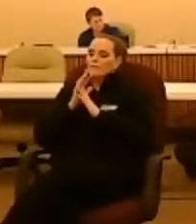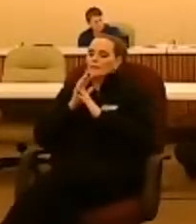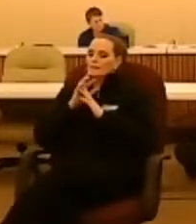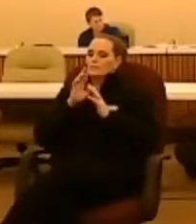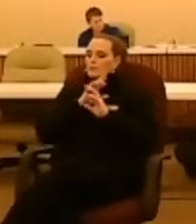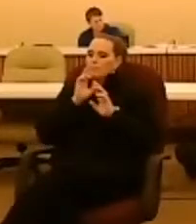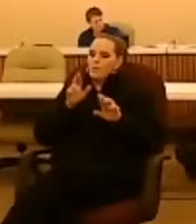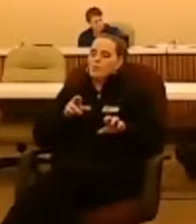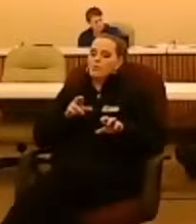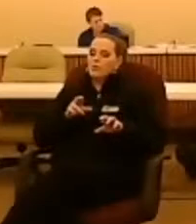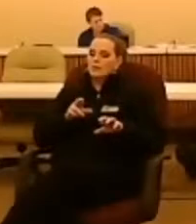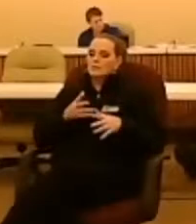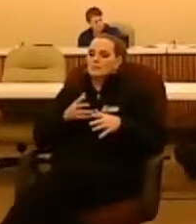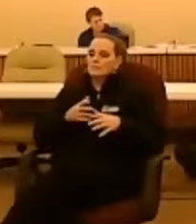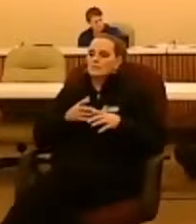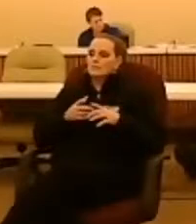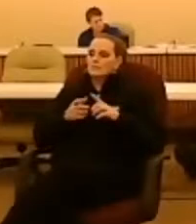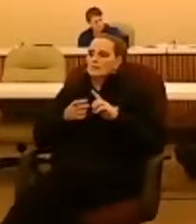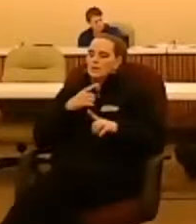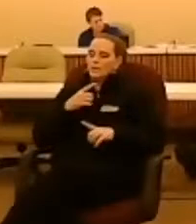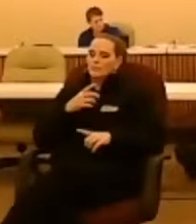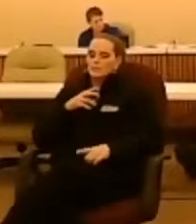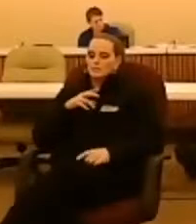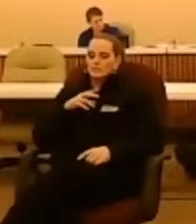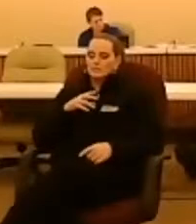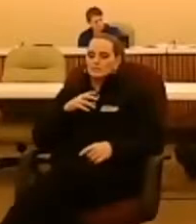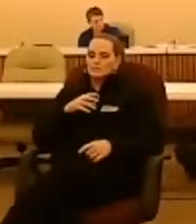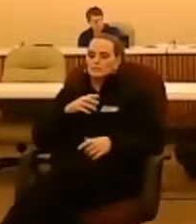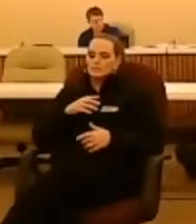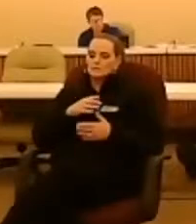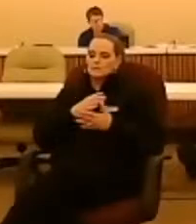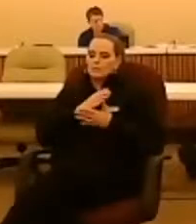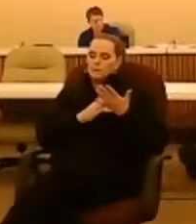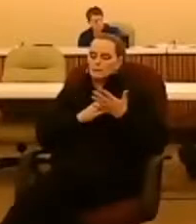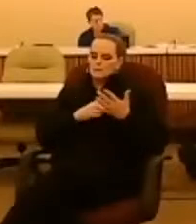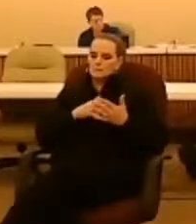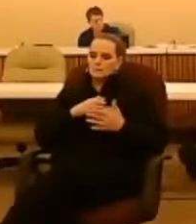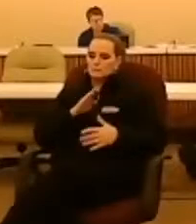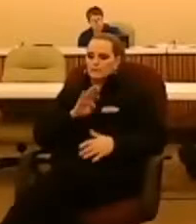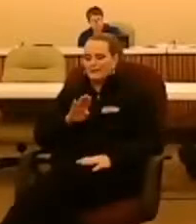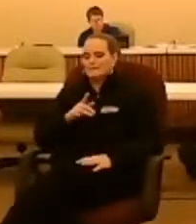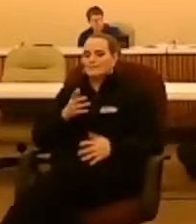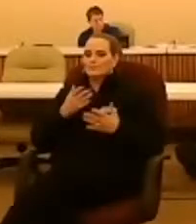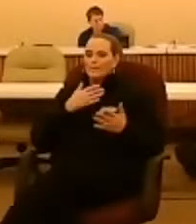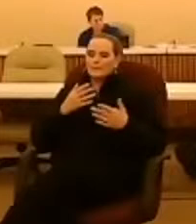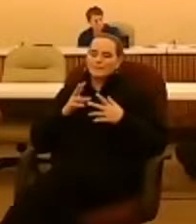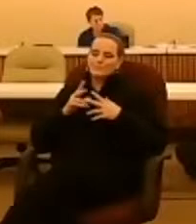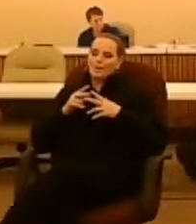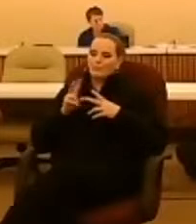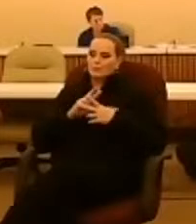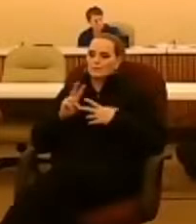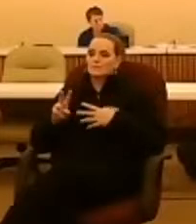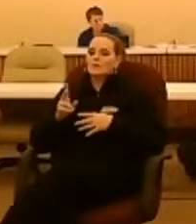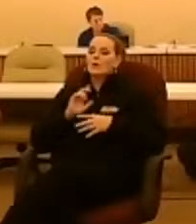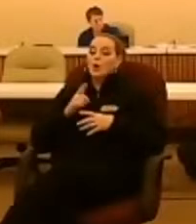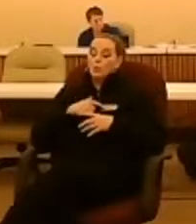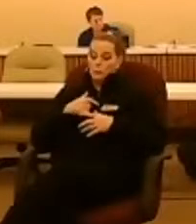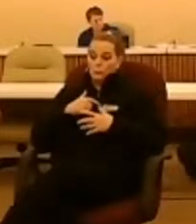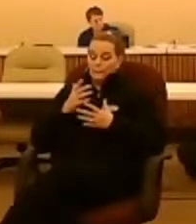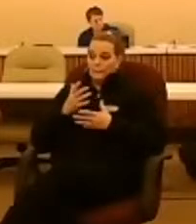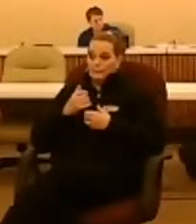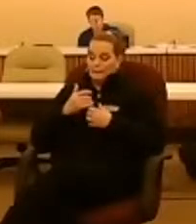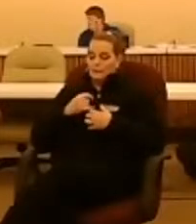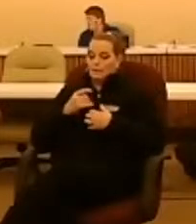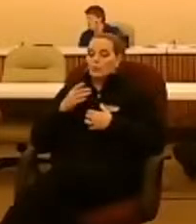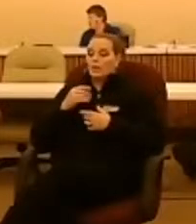the traffic from parcel E. My guess is they'll probably have in a couple weeks. When we get it, we'll give it to our consultant